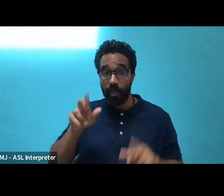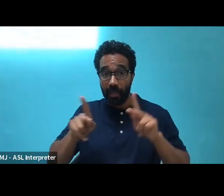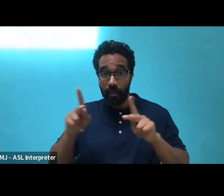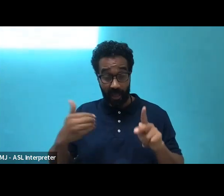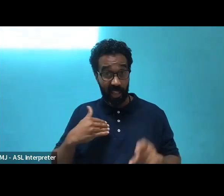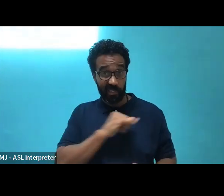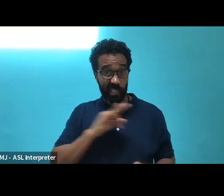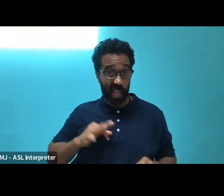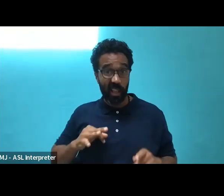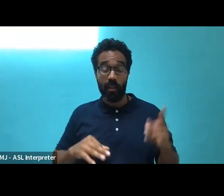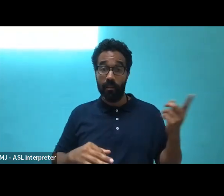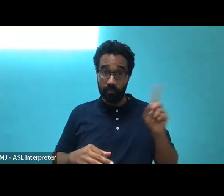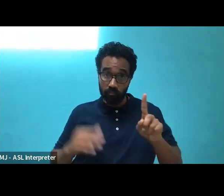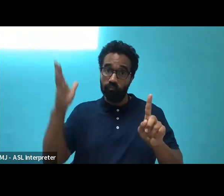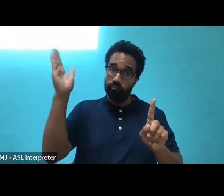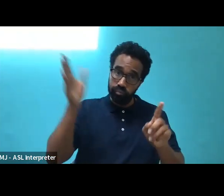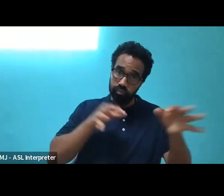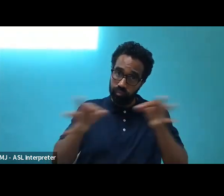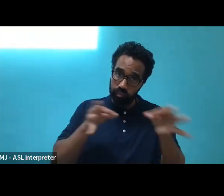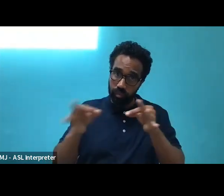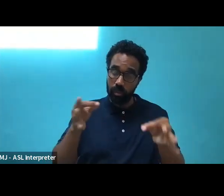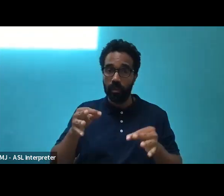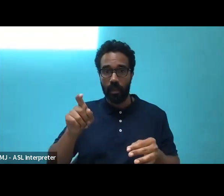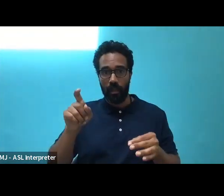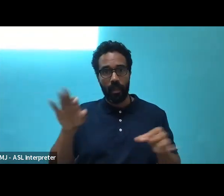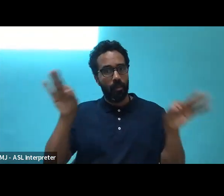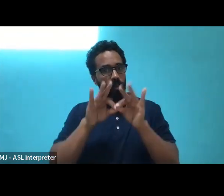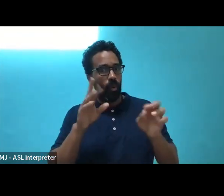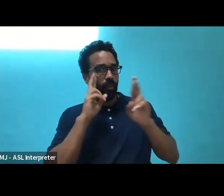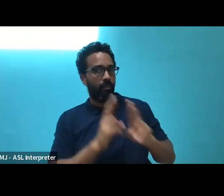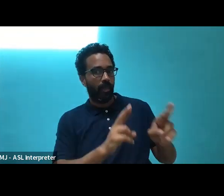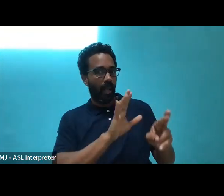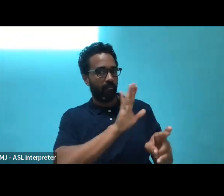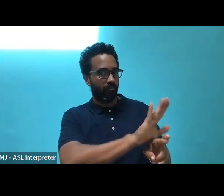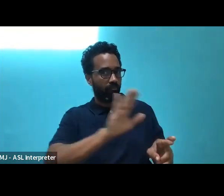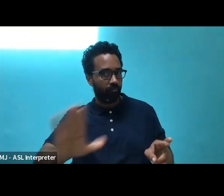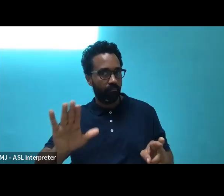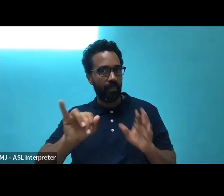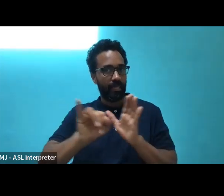and we want to respect where they are too in all of this. It's a very